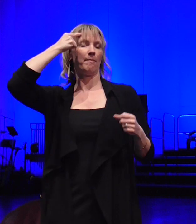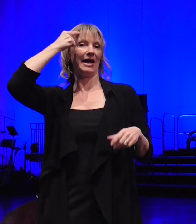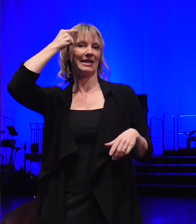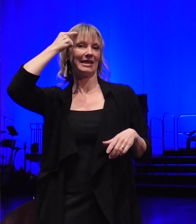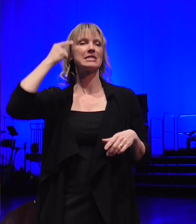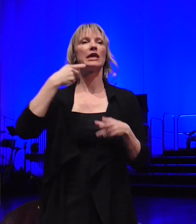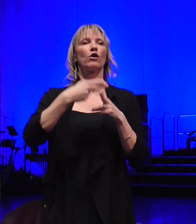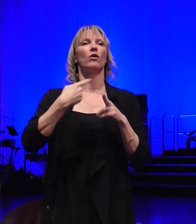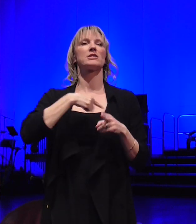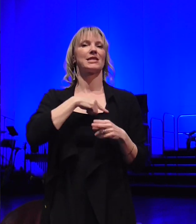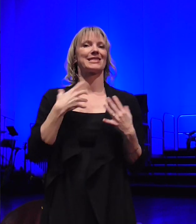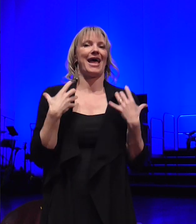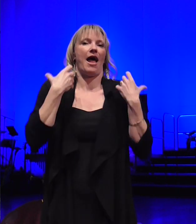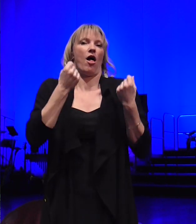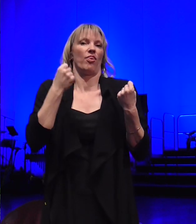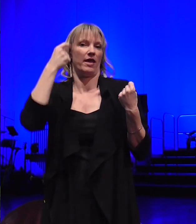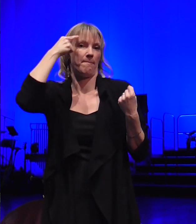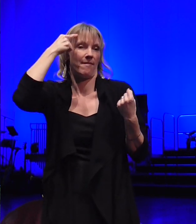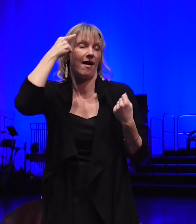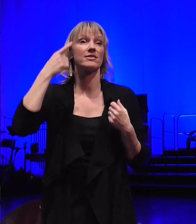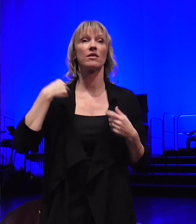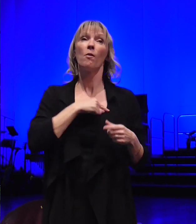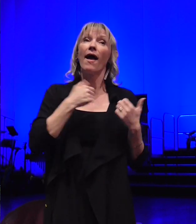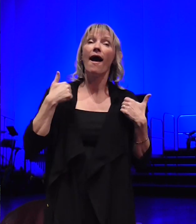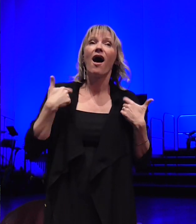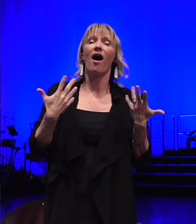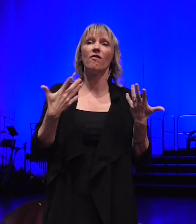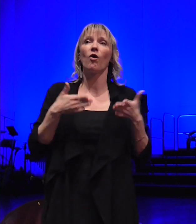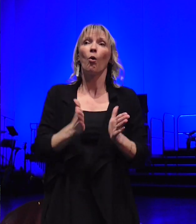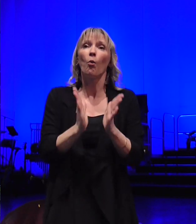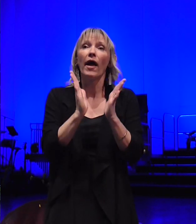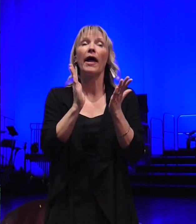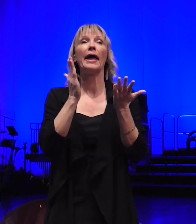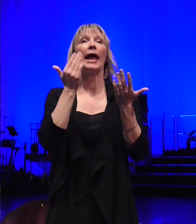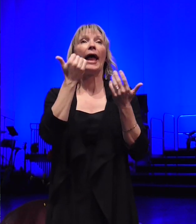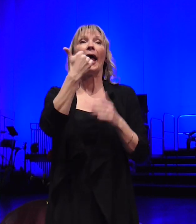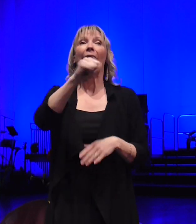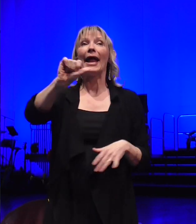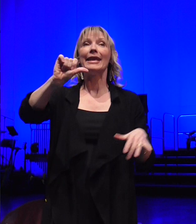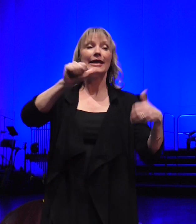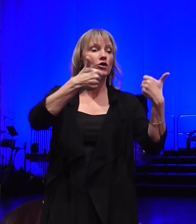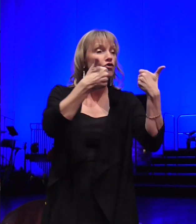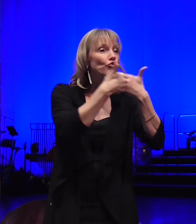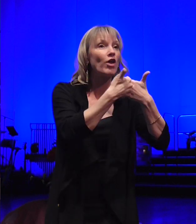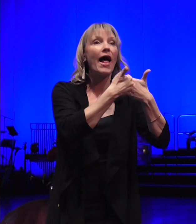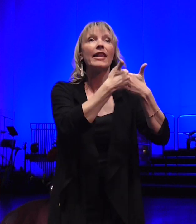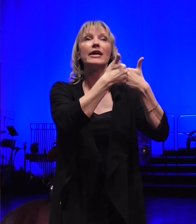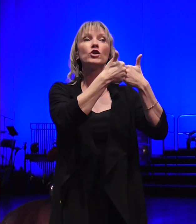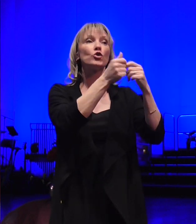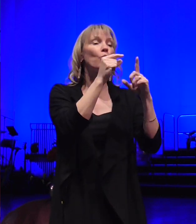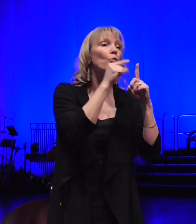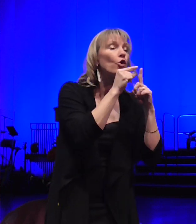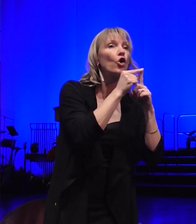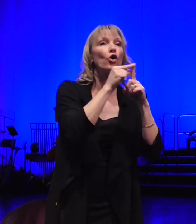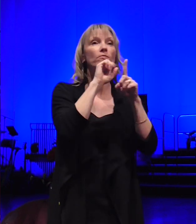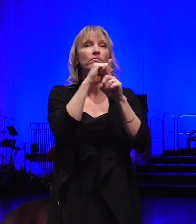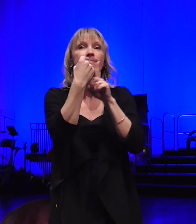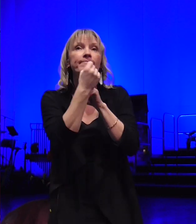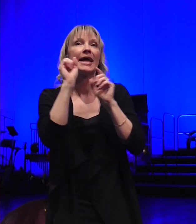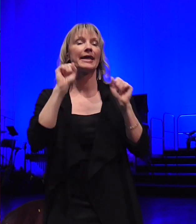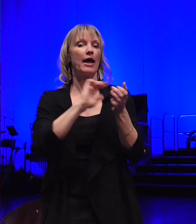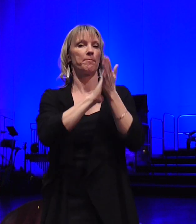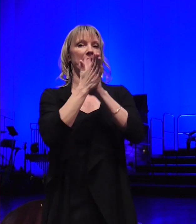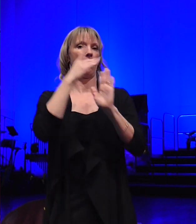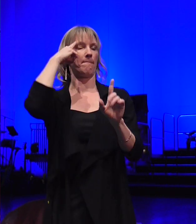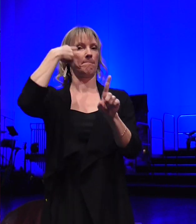us the healthy minds. And we do have this way. We can take any challenging word or condition and turn it into a